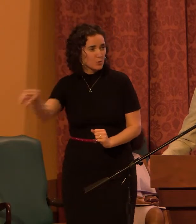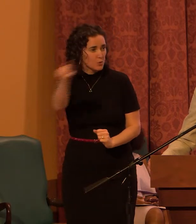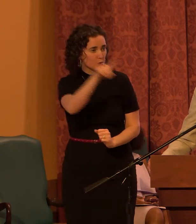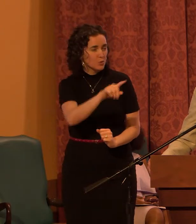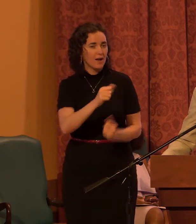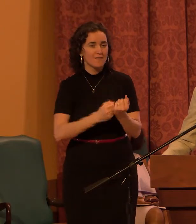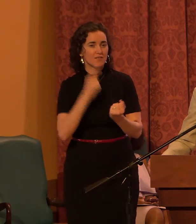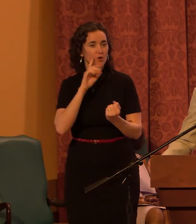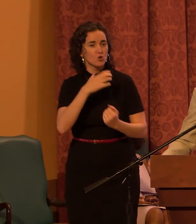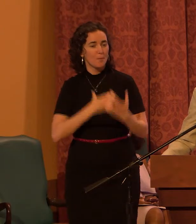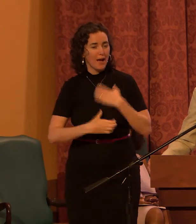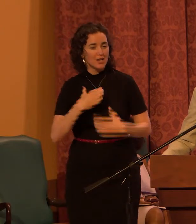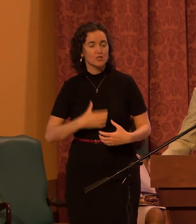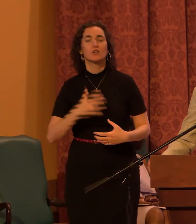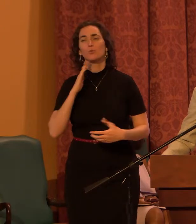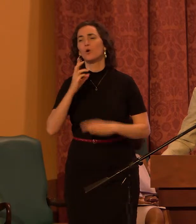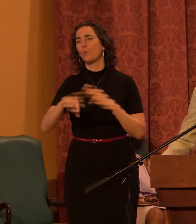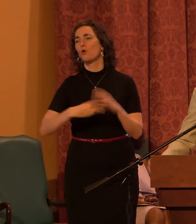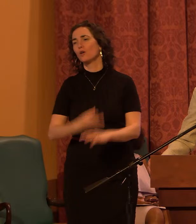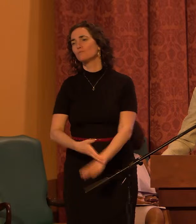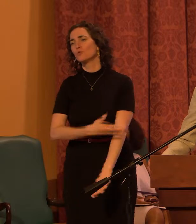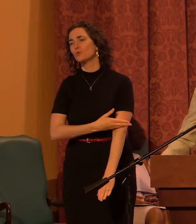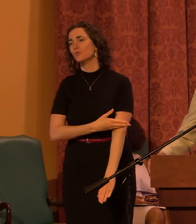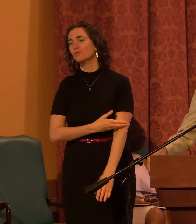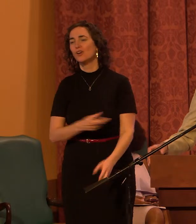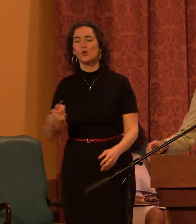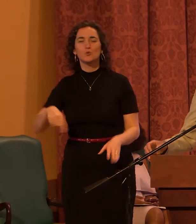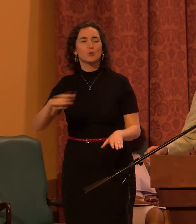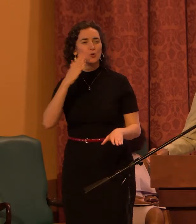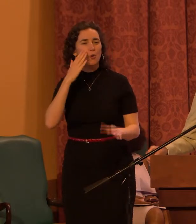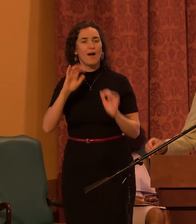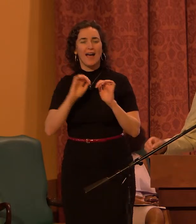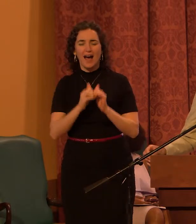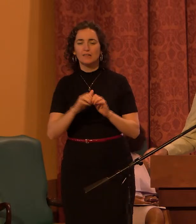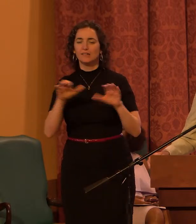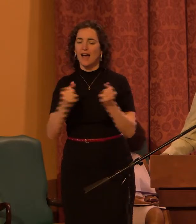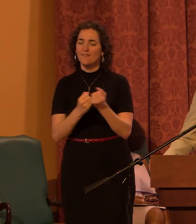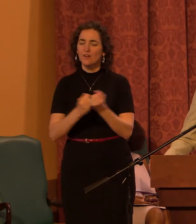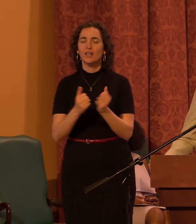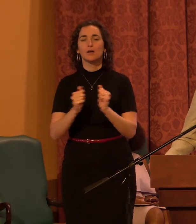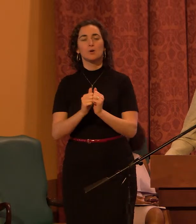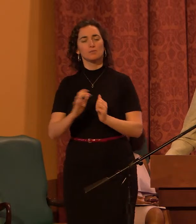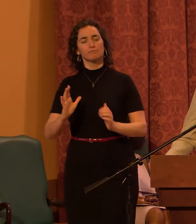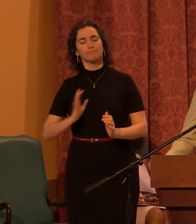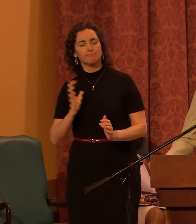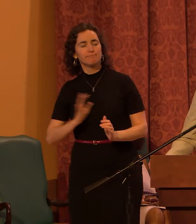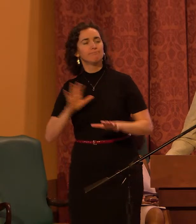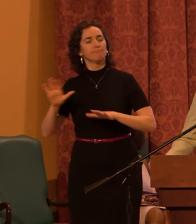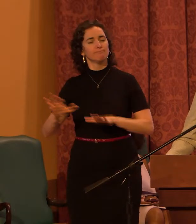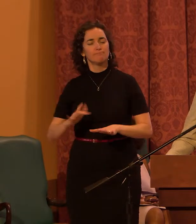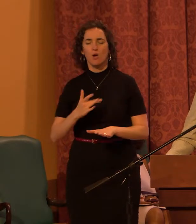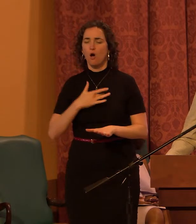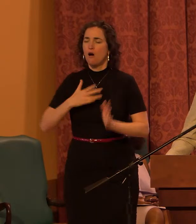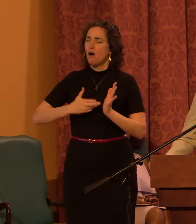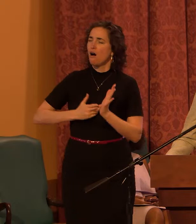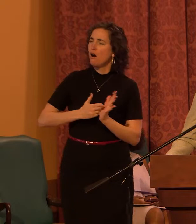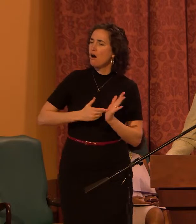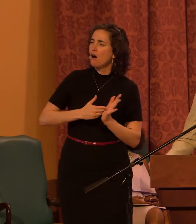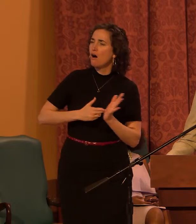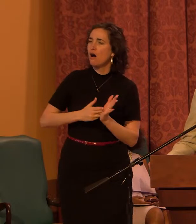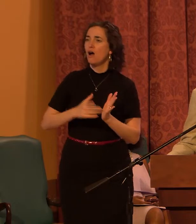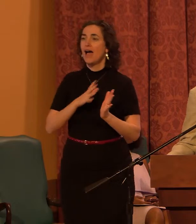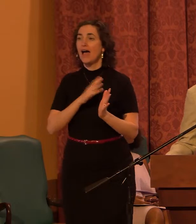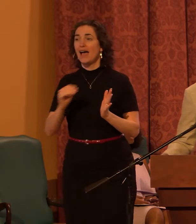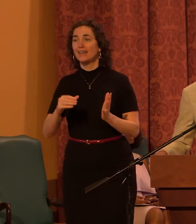your passion, we'd have a much better world. You know how to do it with absolute grace and sincerity, and